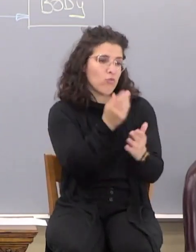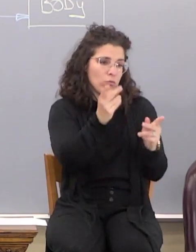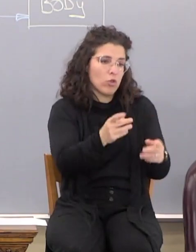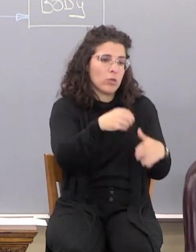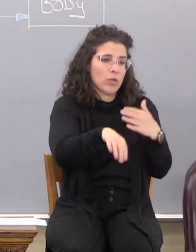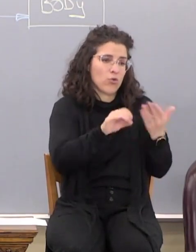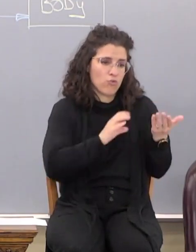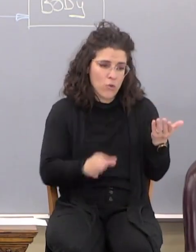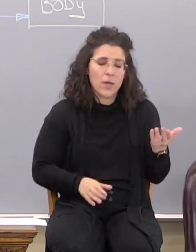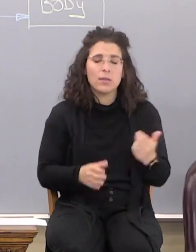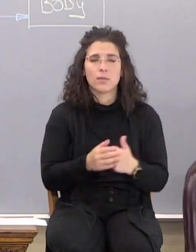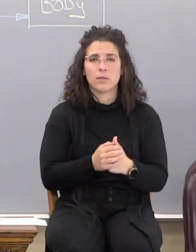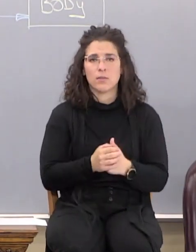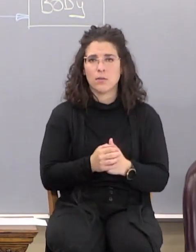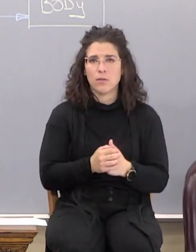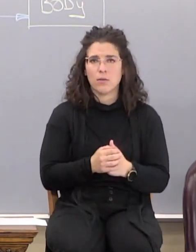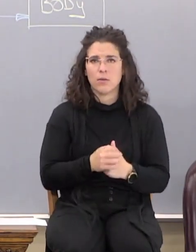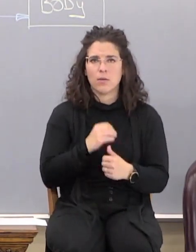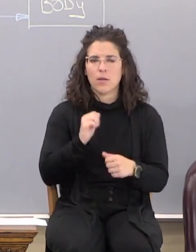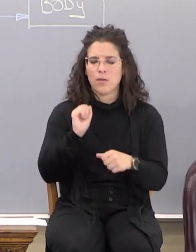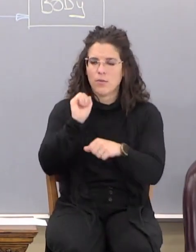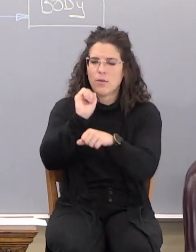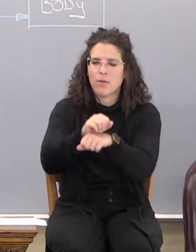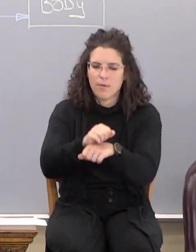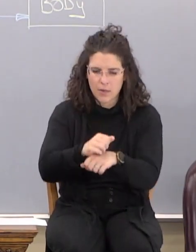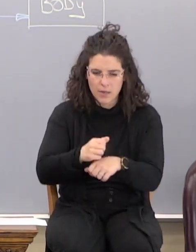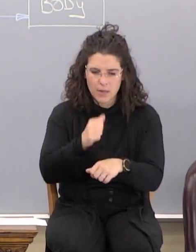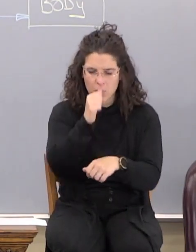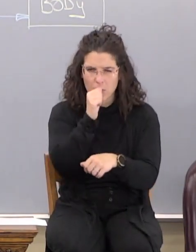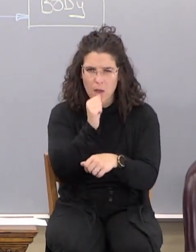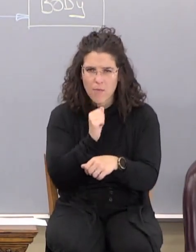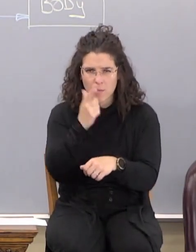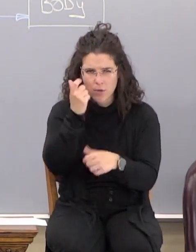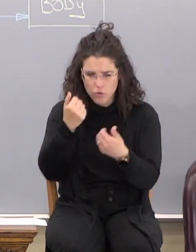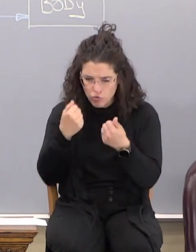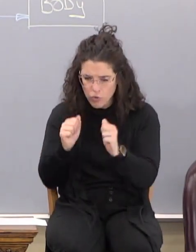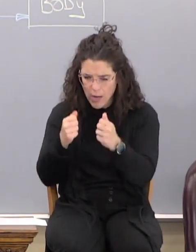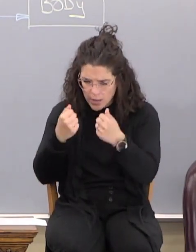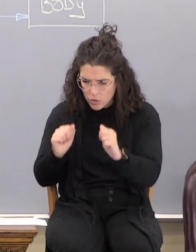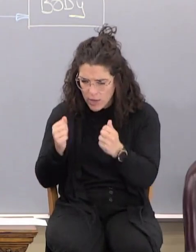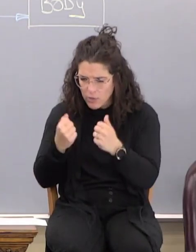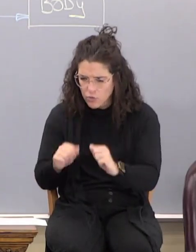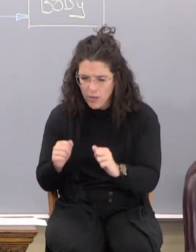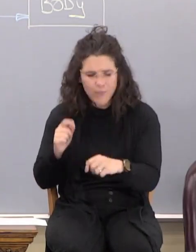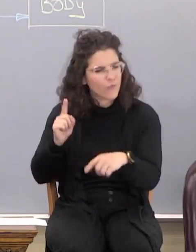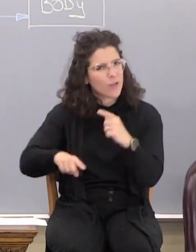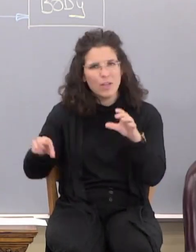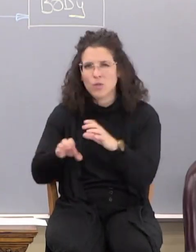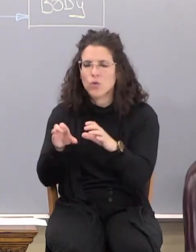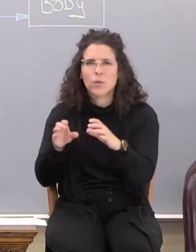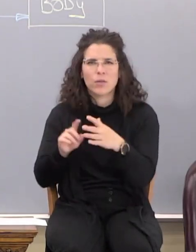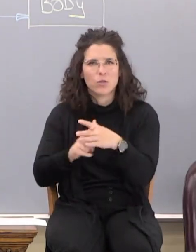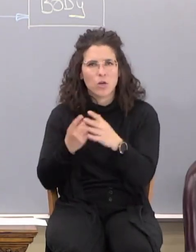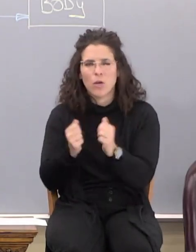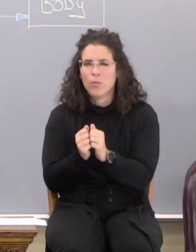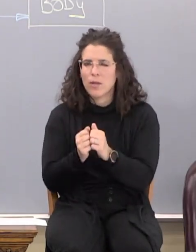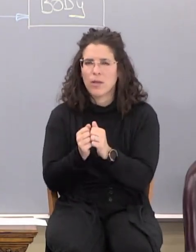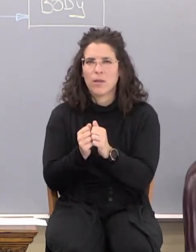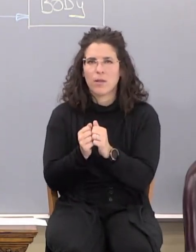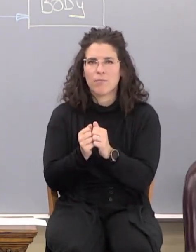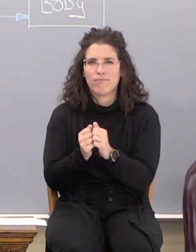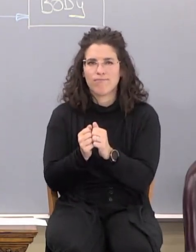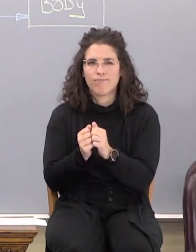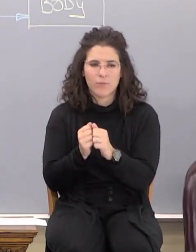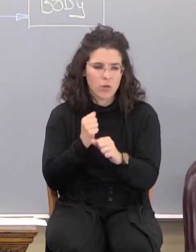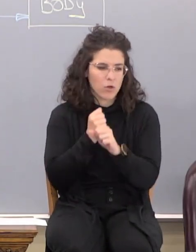Christ. And when you get the defeat that you suffer because you tried to do something you couldn't do to start with, brings